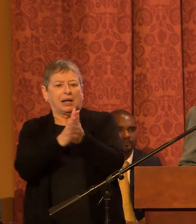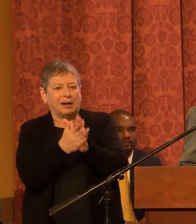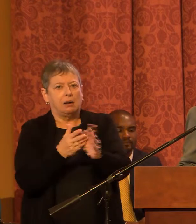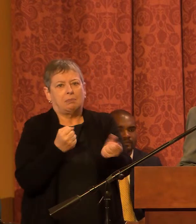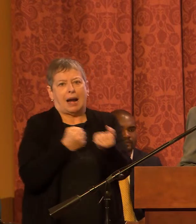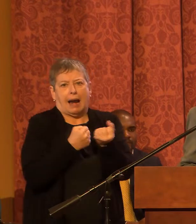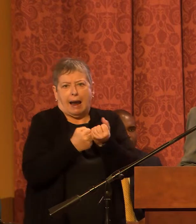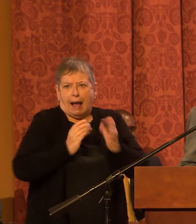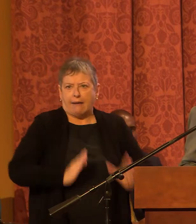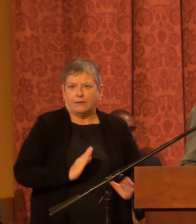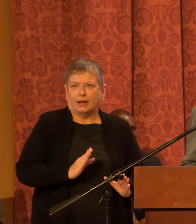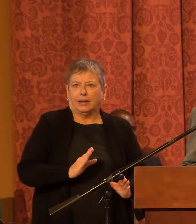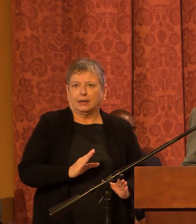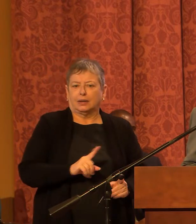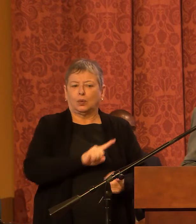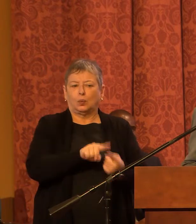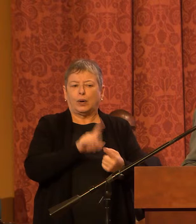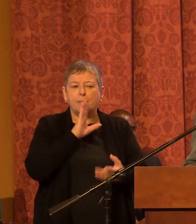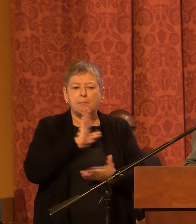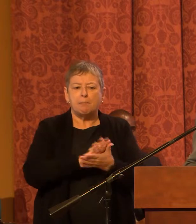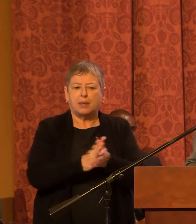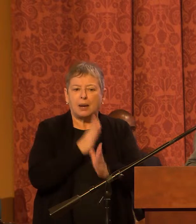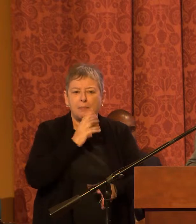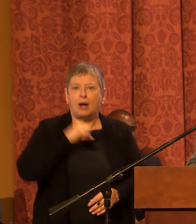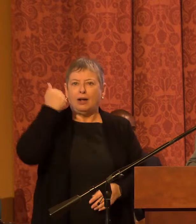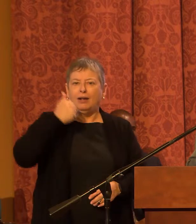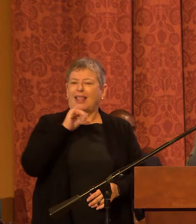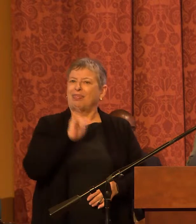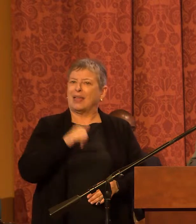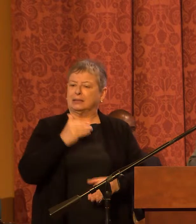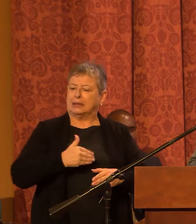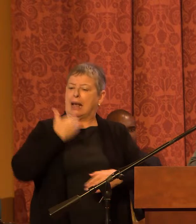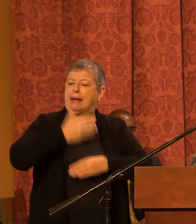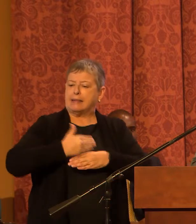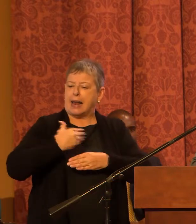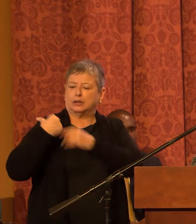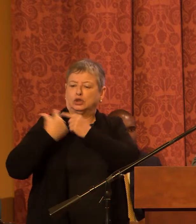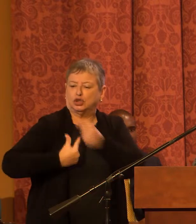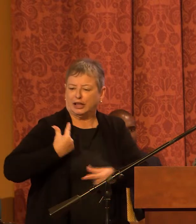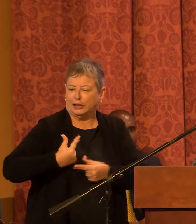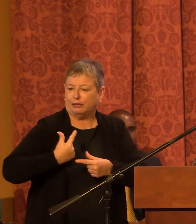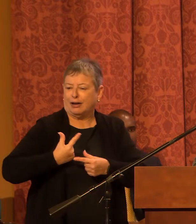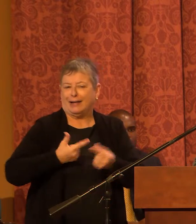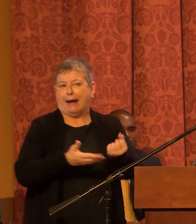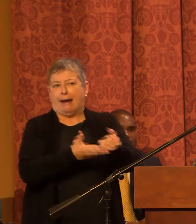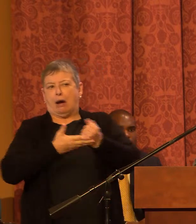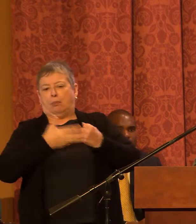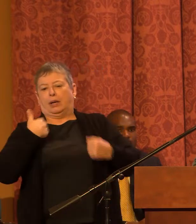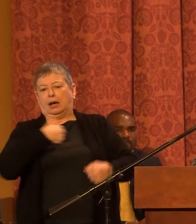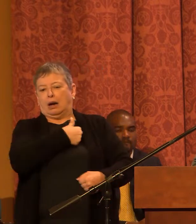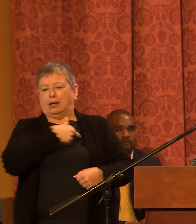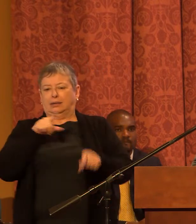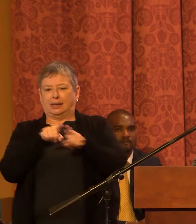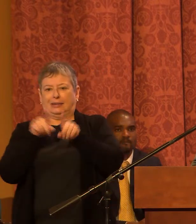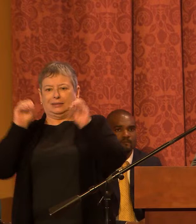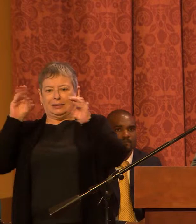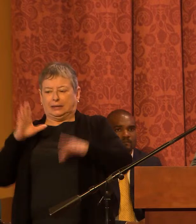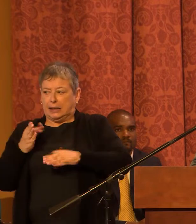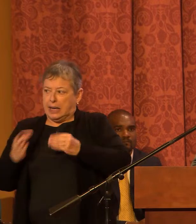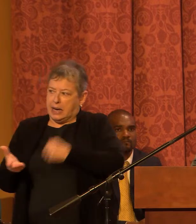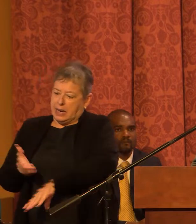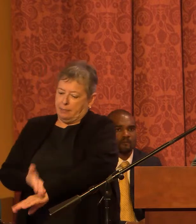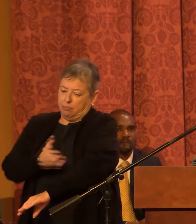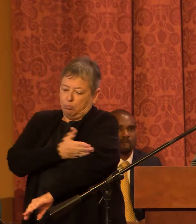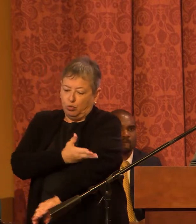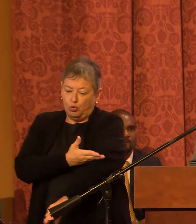they grow older, because they become the next generation of helping us as educators improve the education